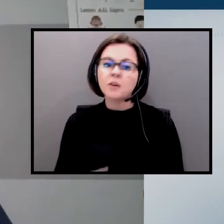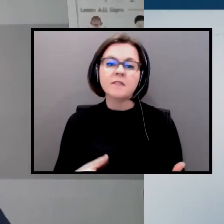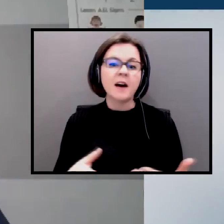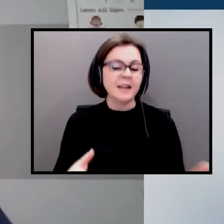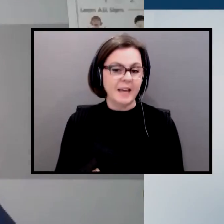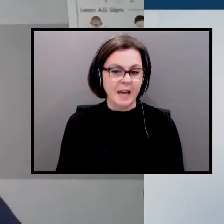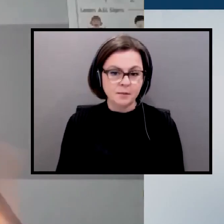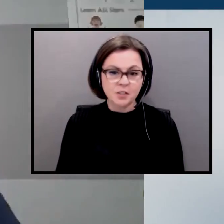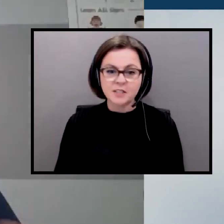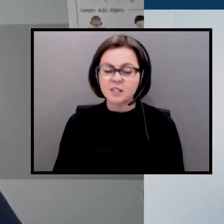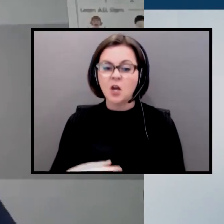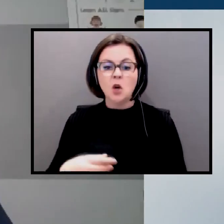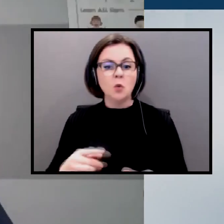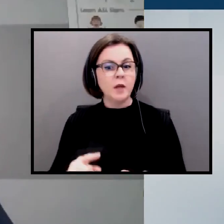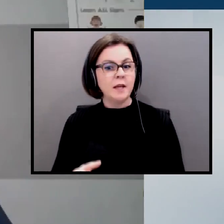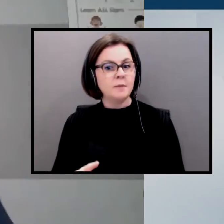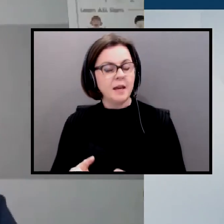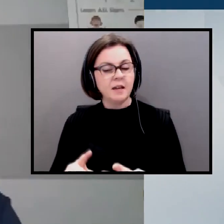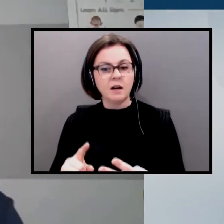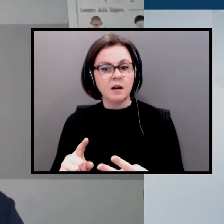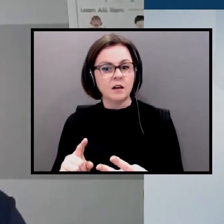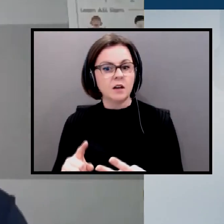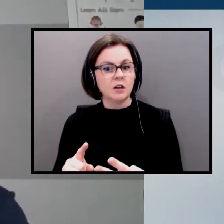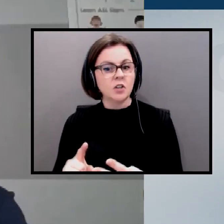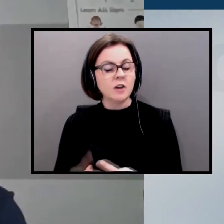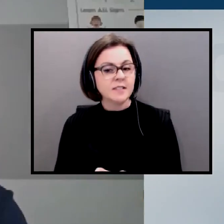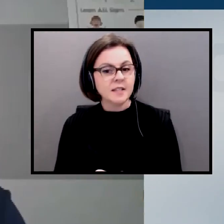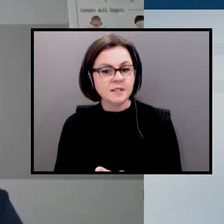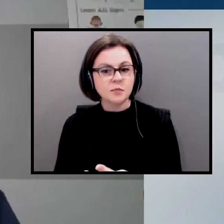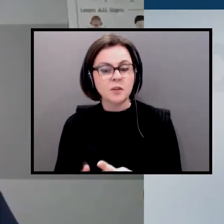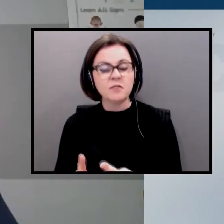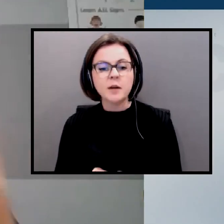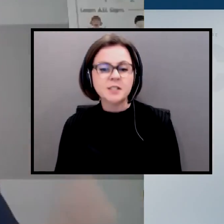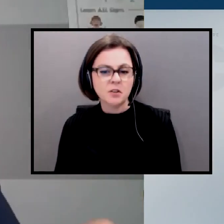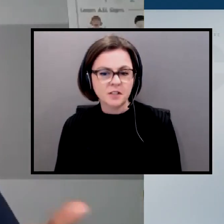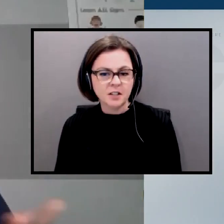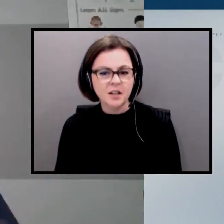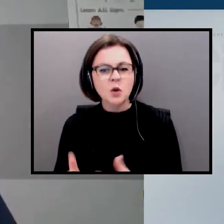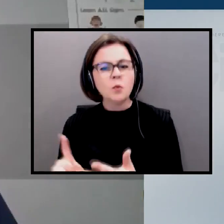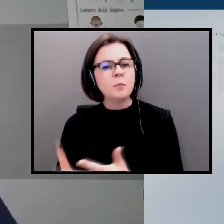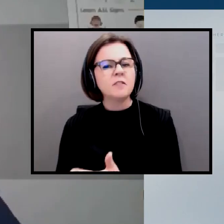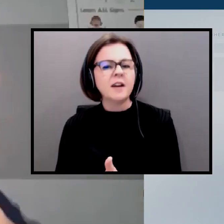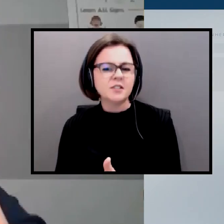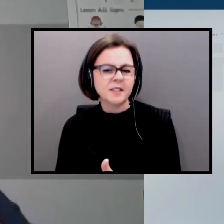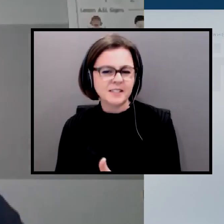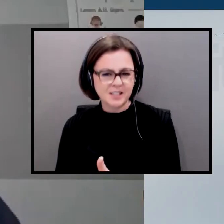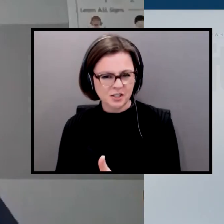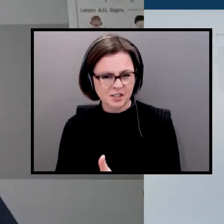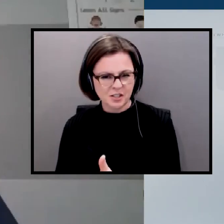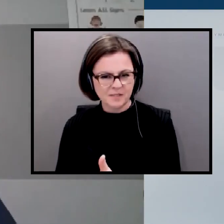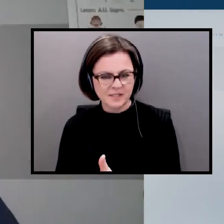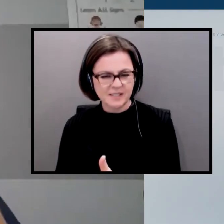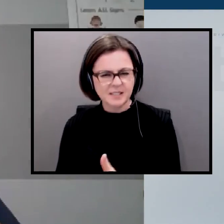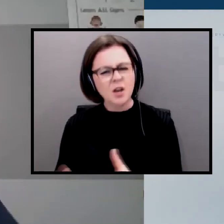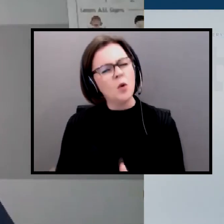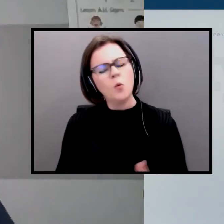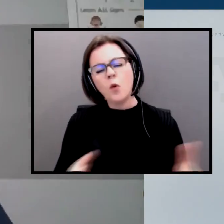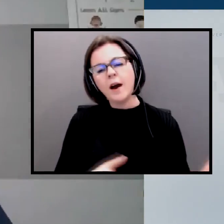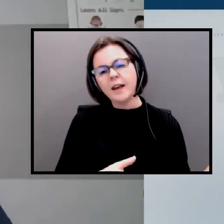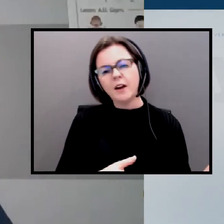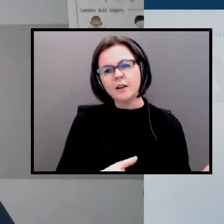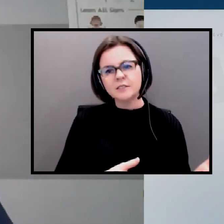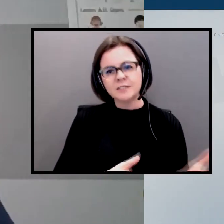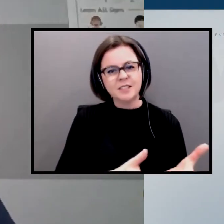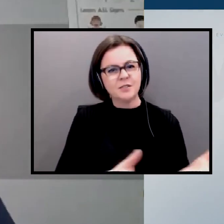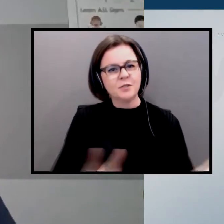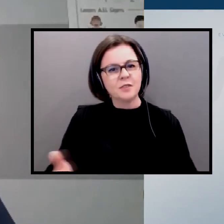We provide captions. We make our content with voiceover. We provide translation services.